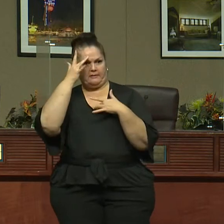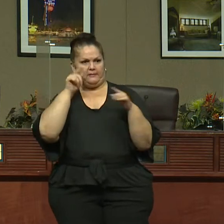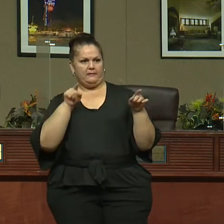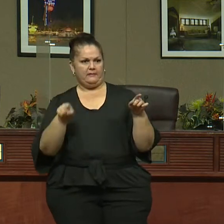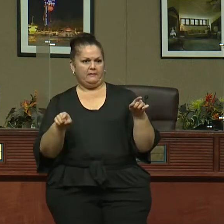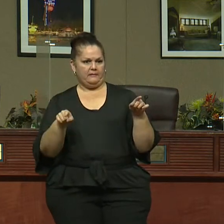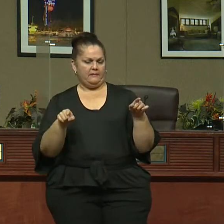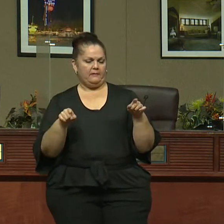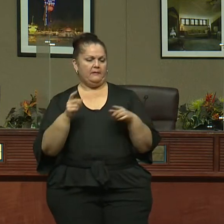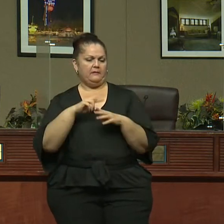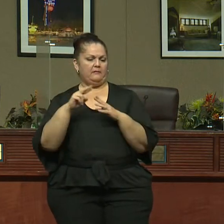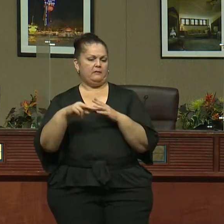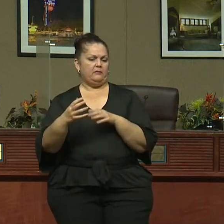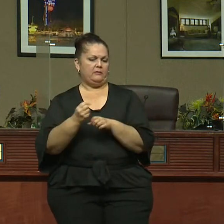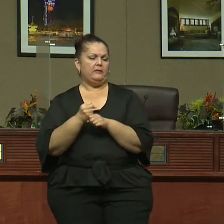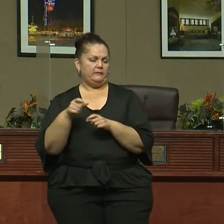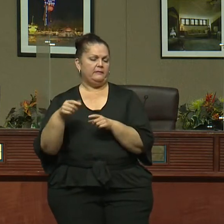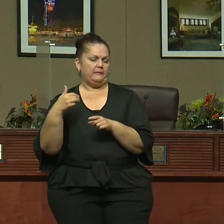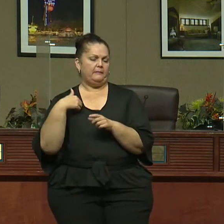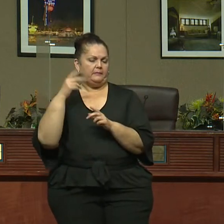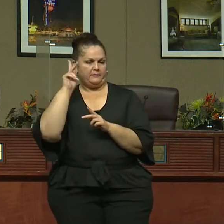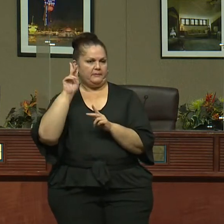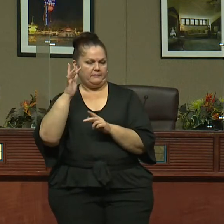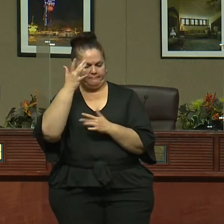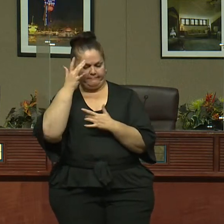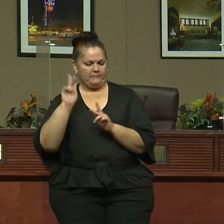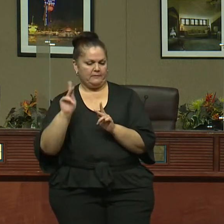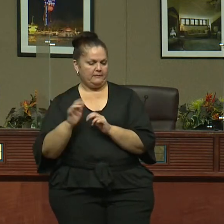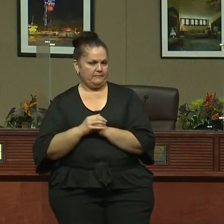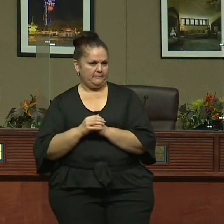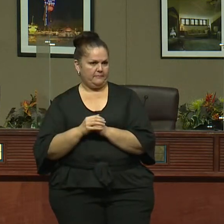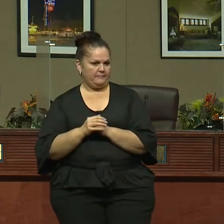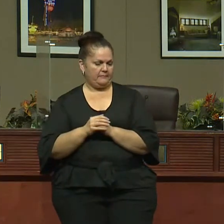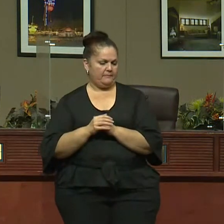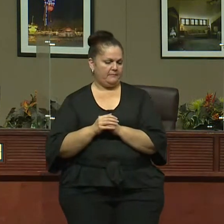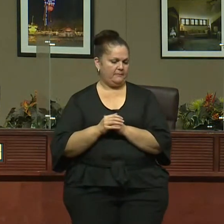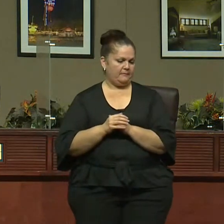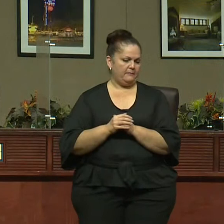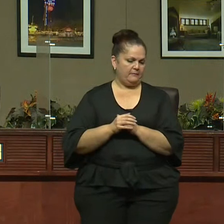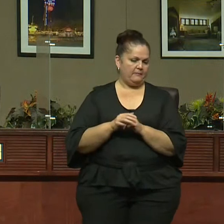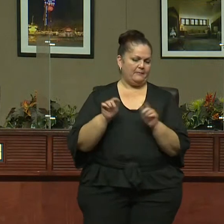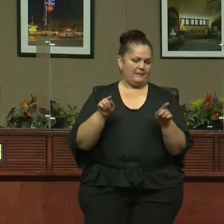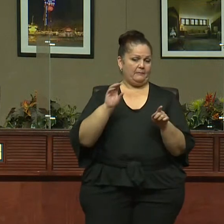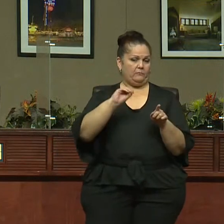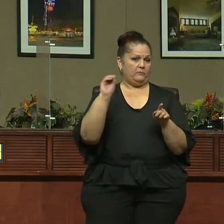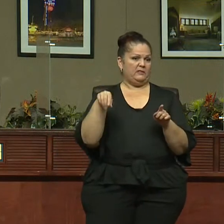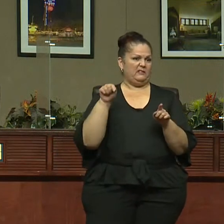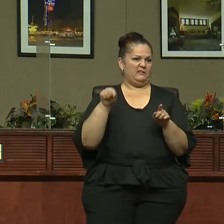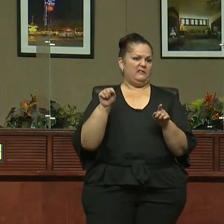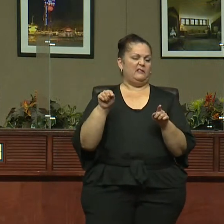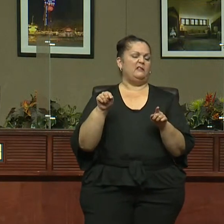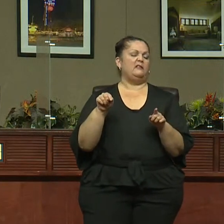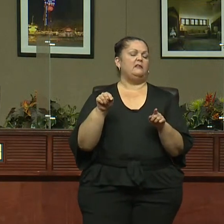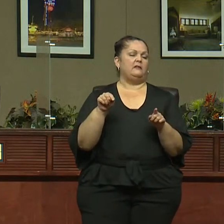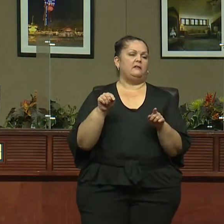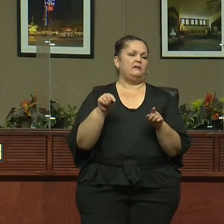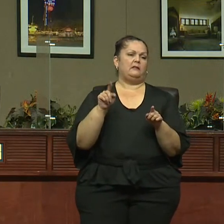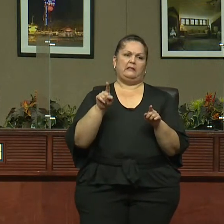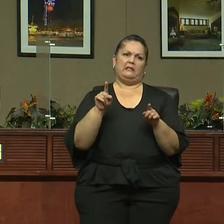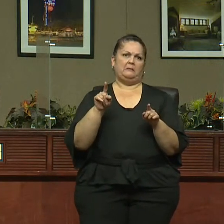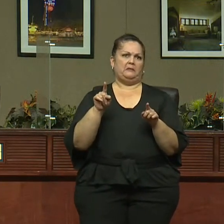that you receive with positive results. And that correlation has been the